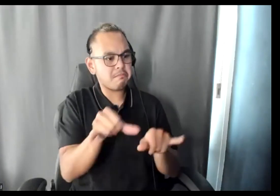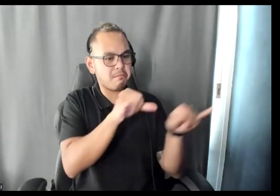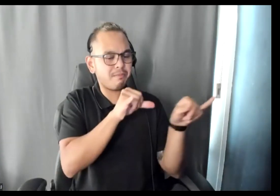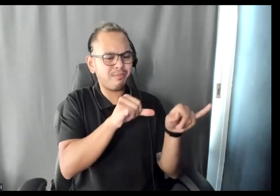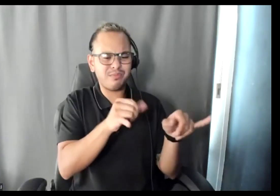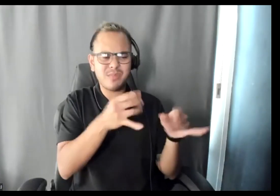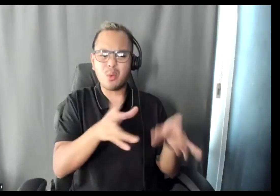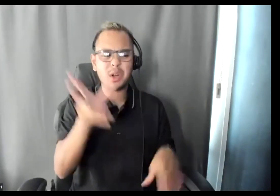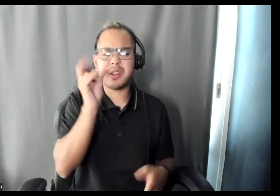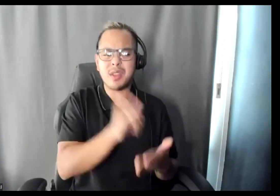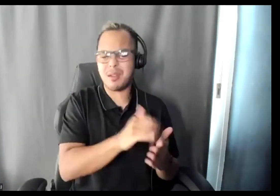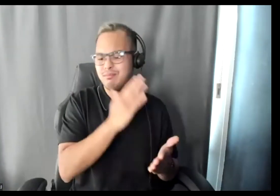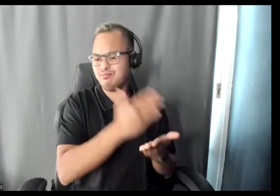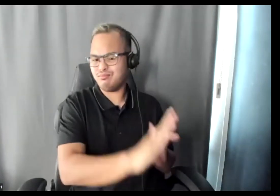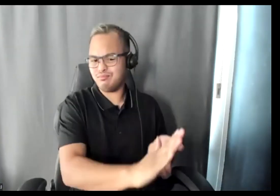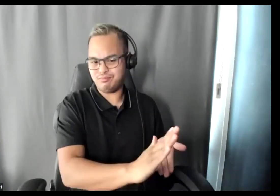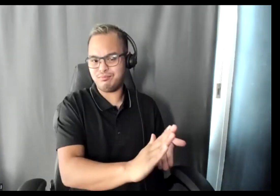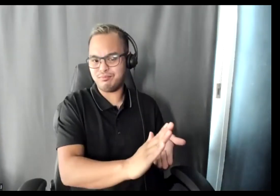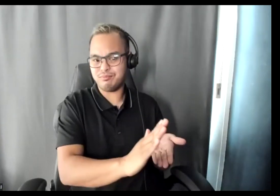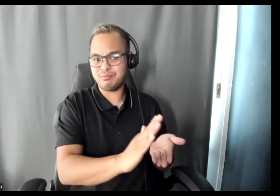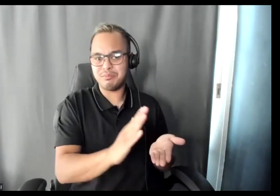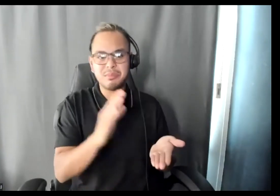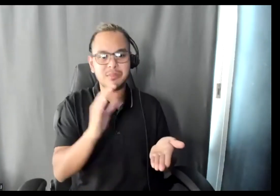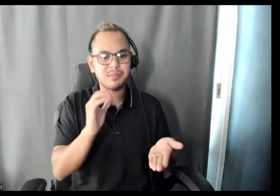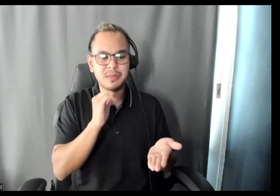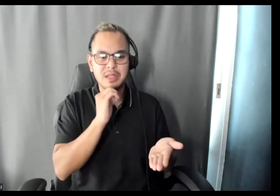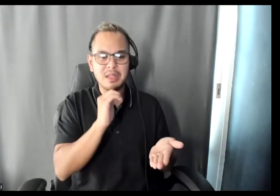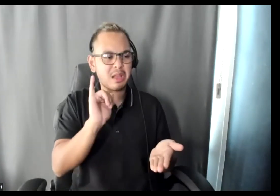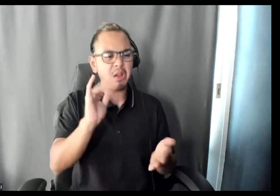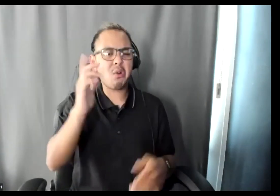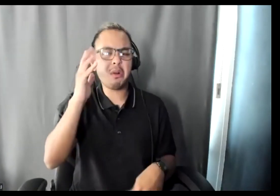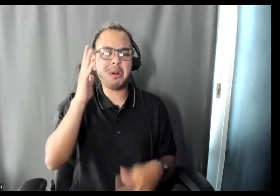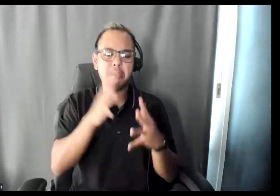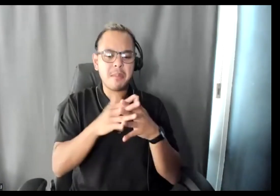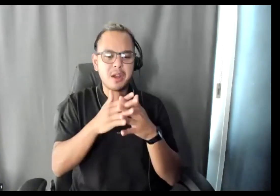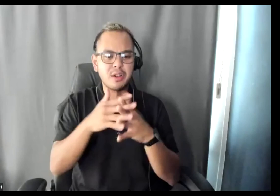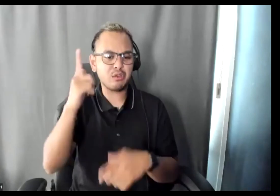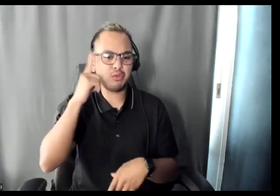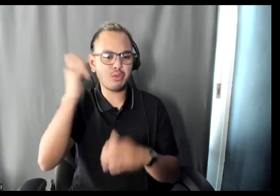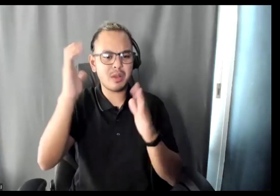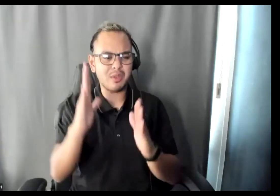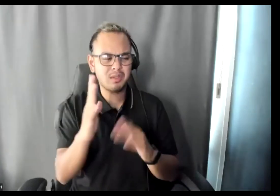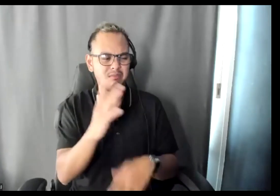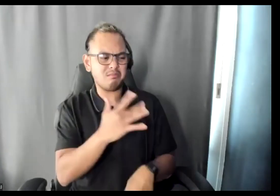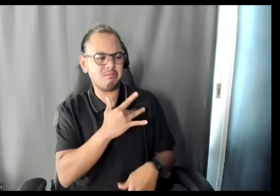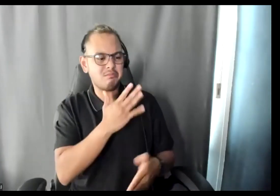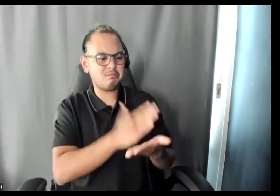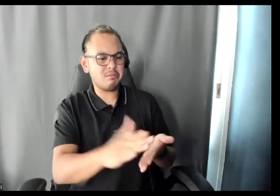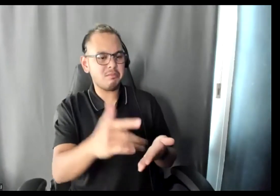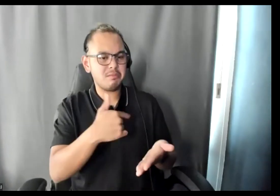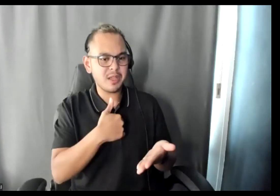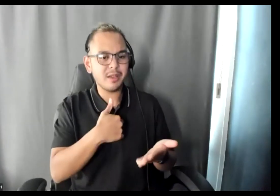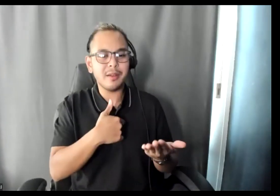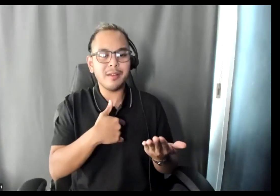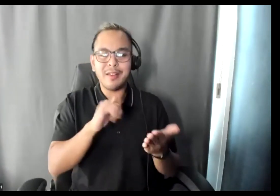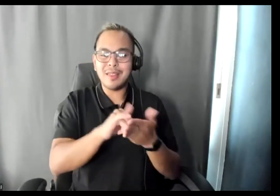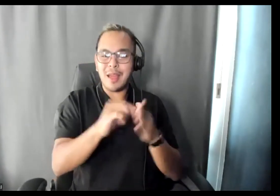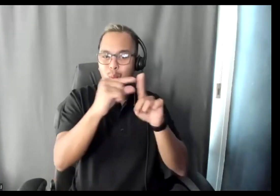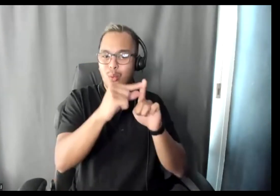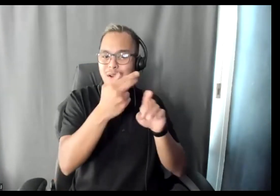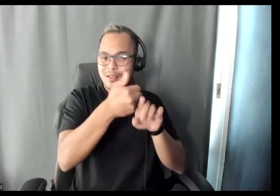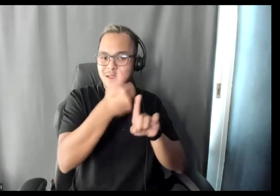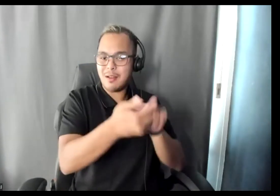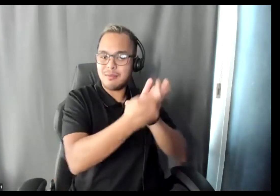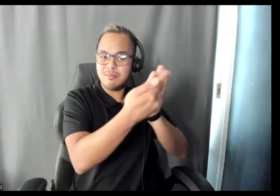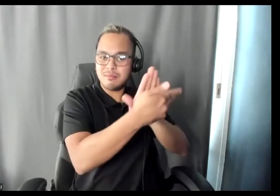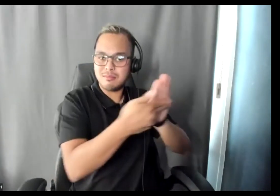to hear that sort of, you know, sounding like it's something probably like American Dreamers, like, you know, like even the label of the segments are, you know, it's